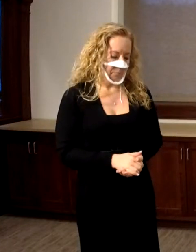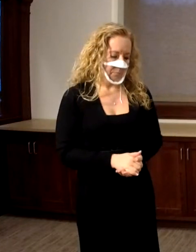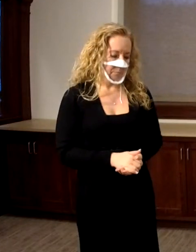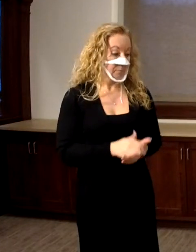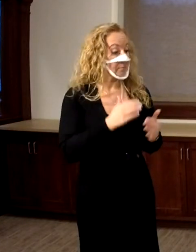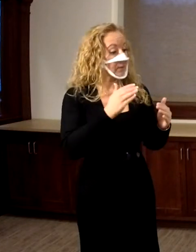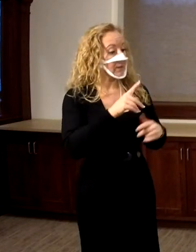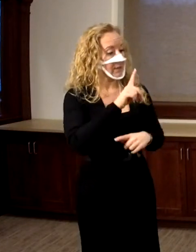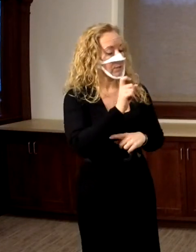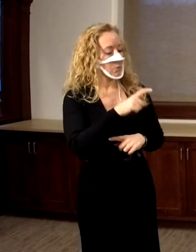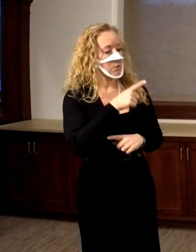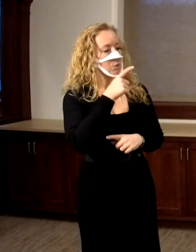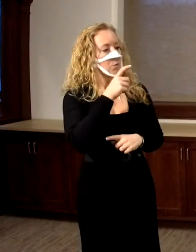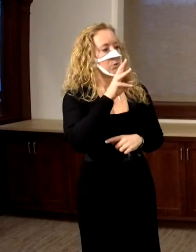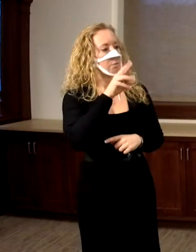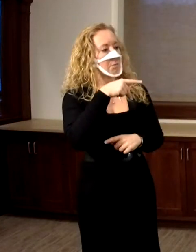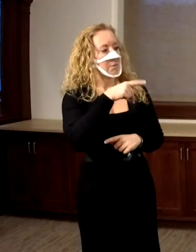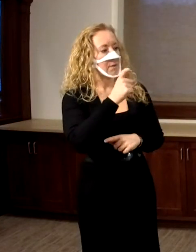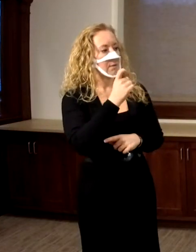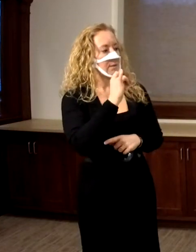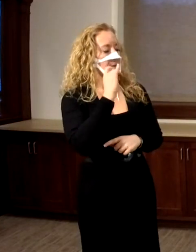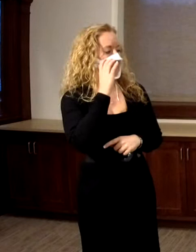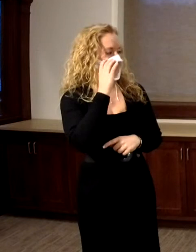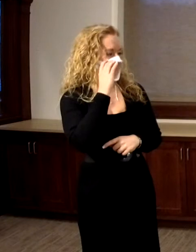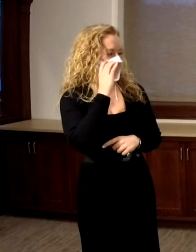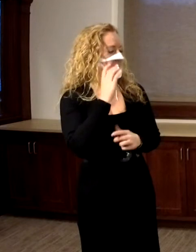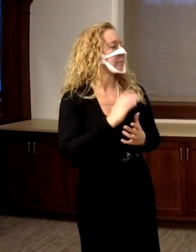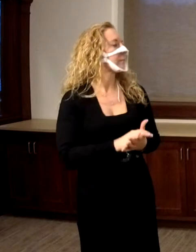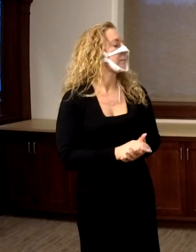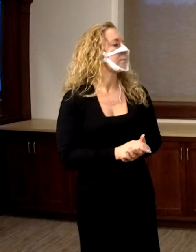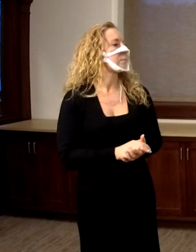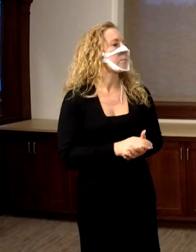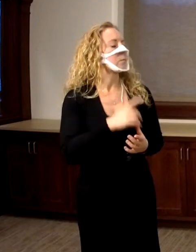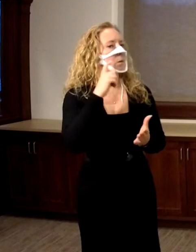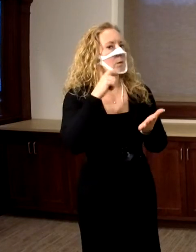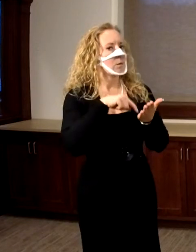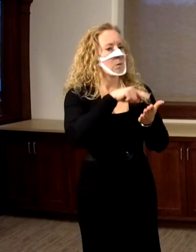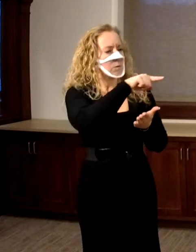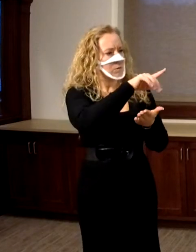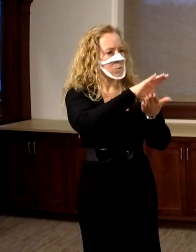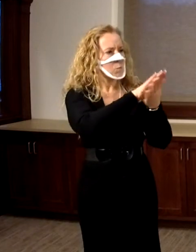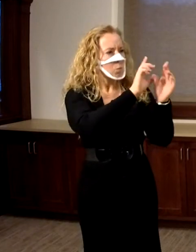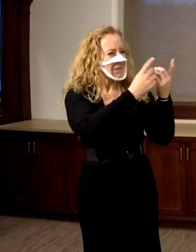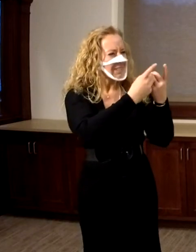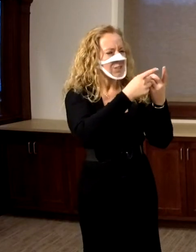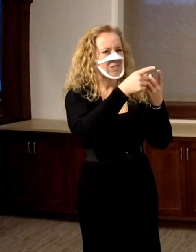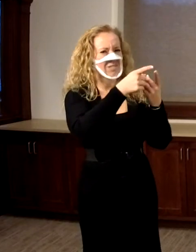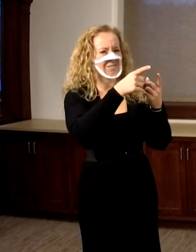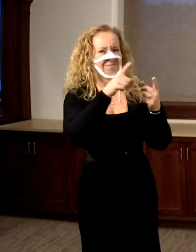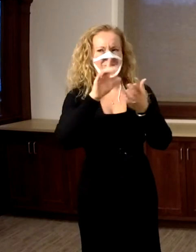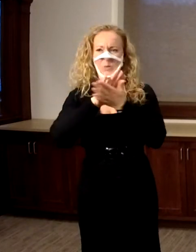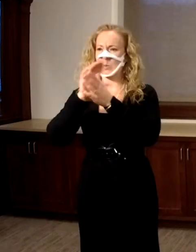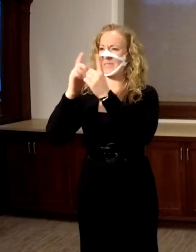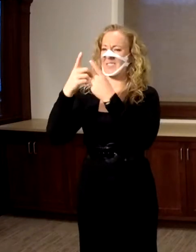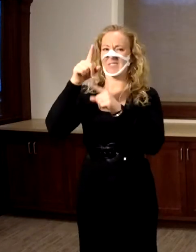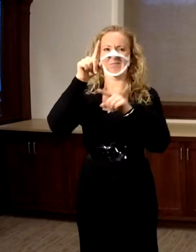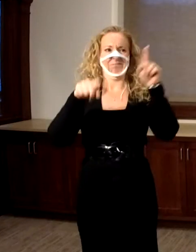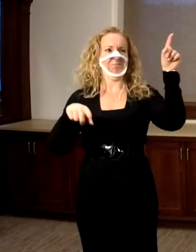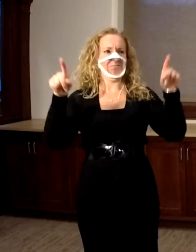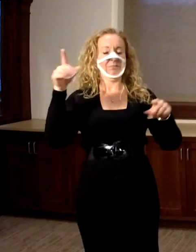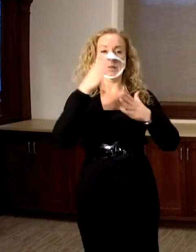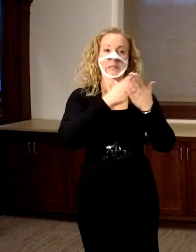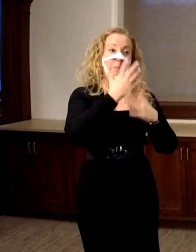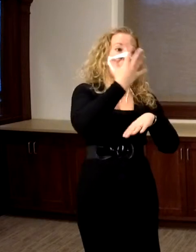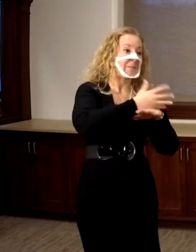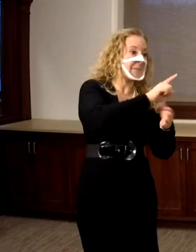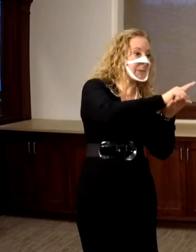This next question is from WPXI. We are seeing different school districts handle instruction in vastly different ways. Some are 5 days a